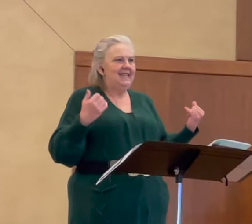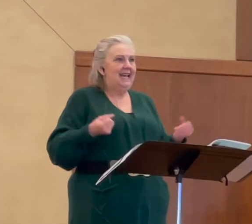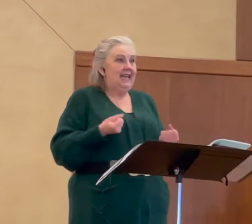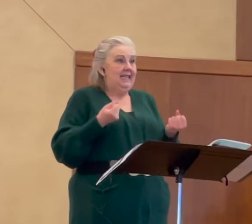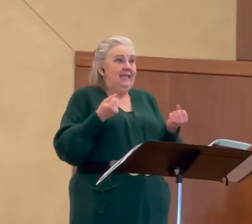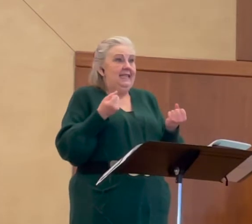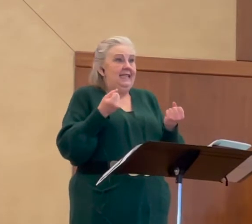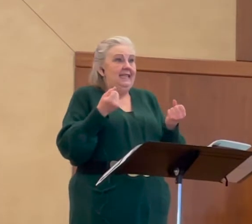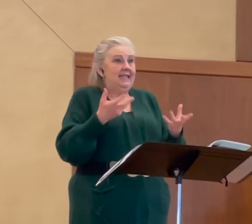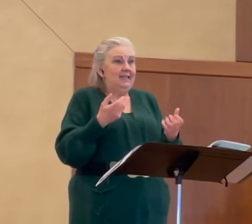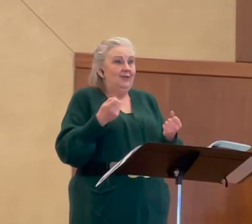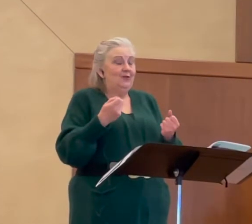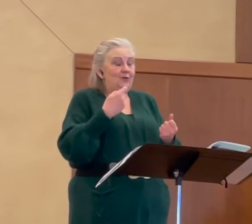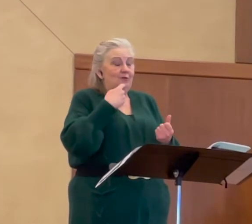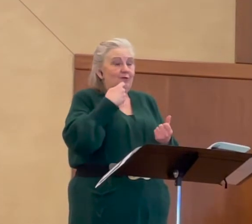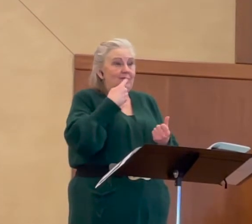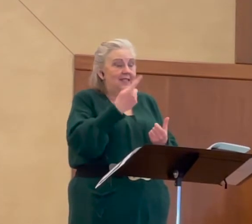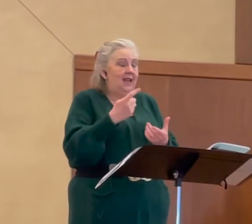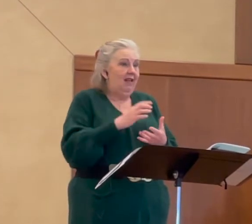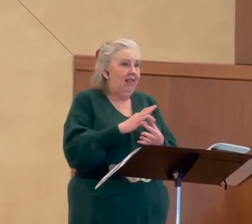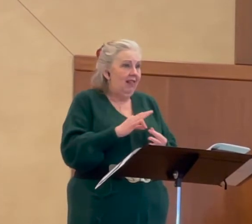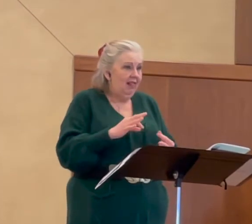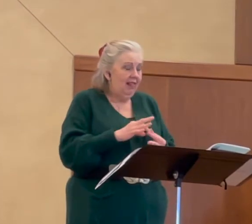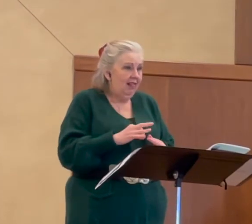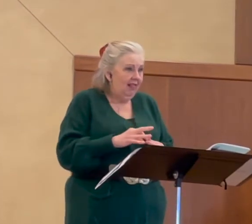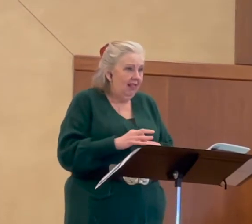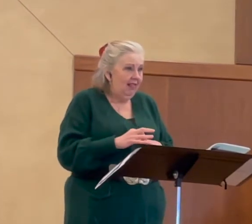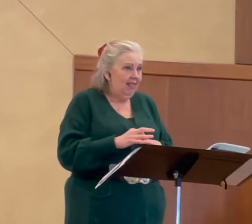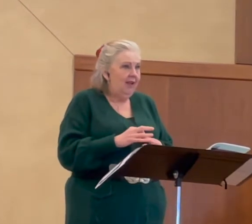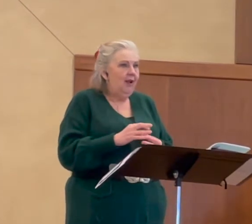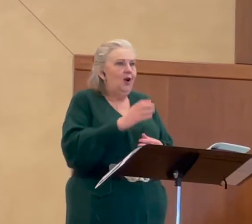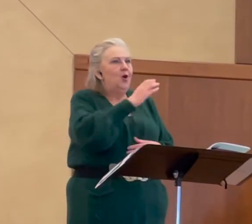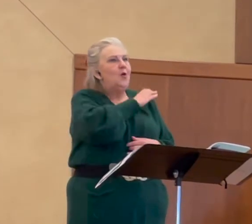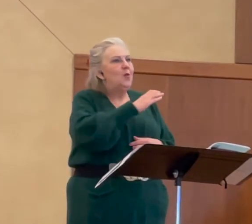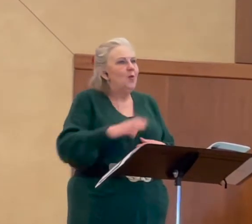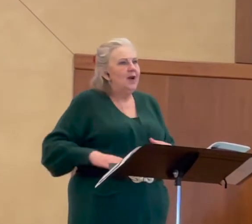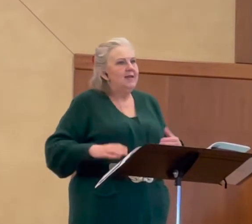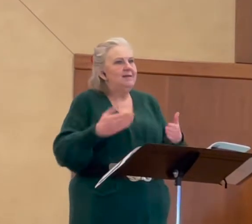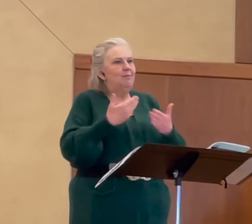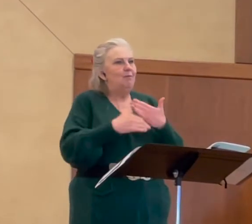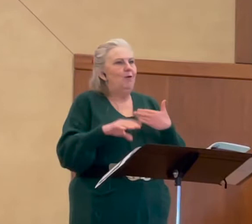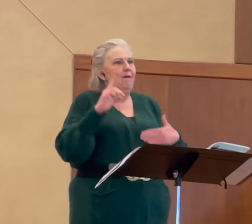to tell all of our neighbors that Christ has been born for them.